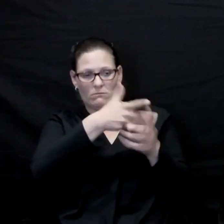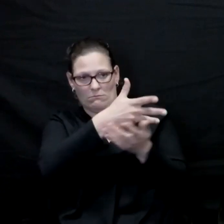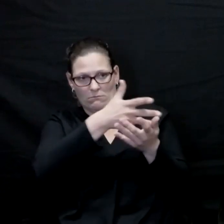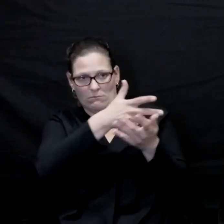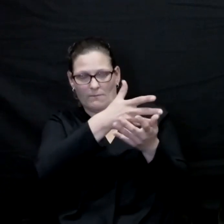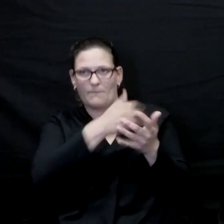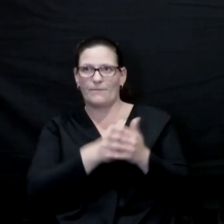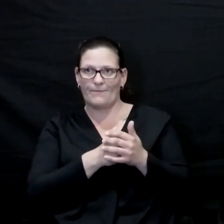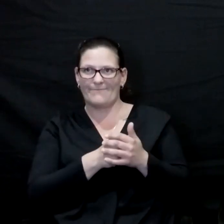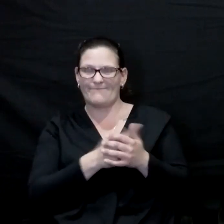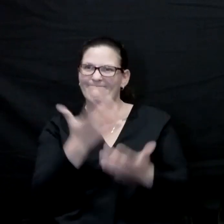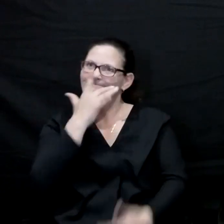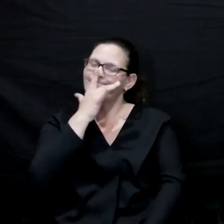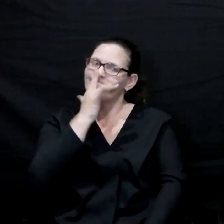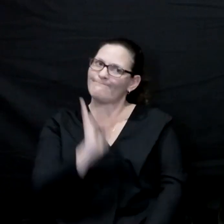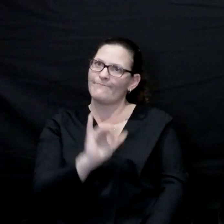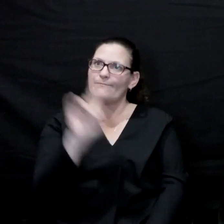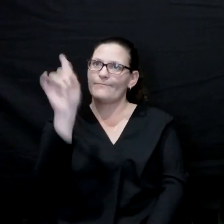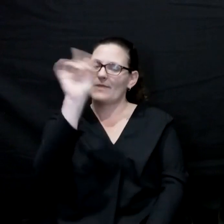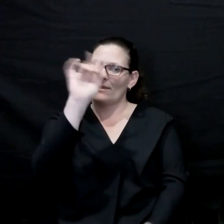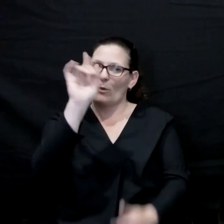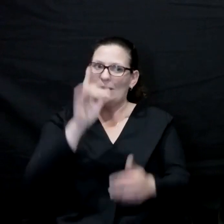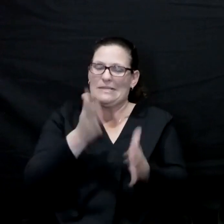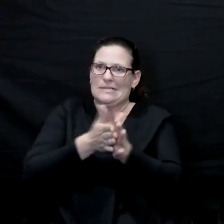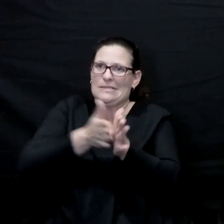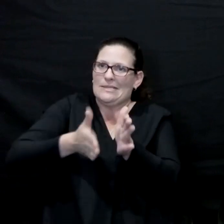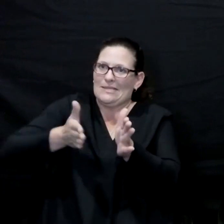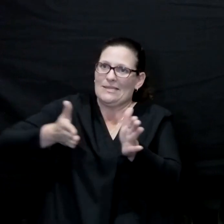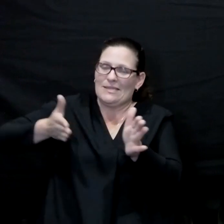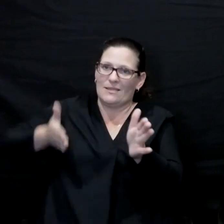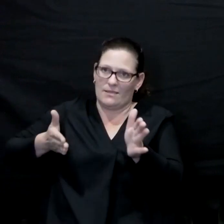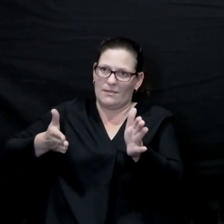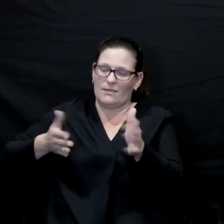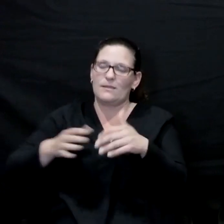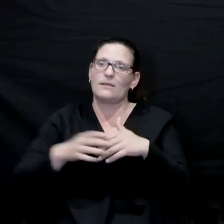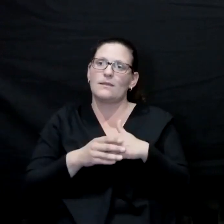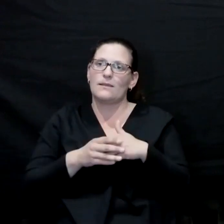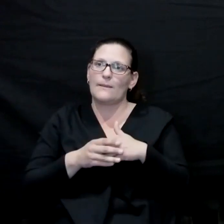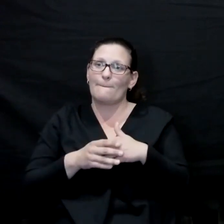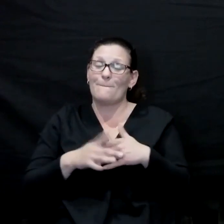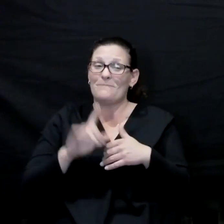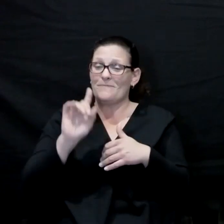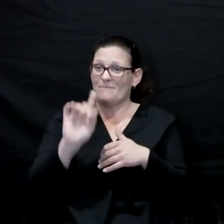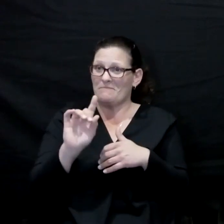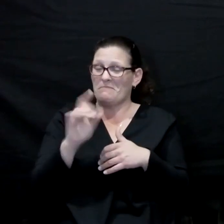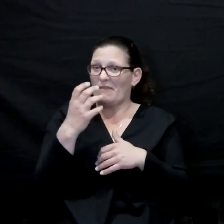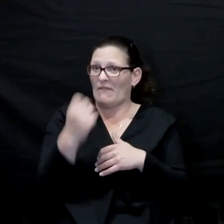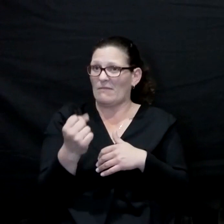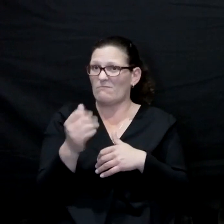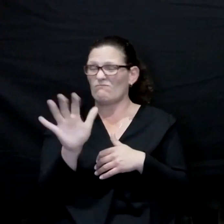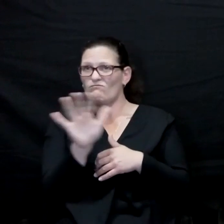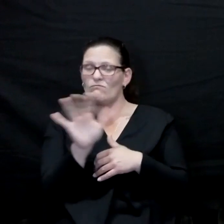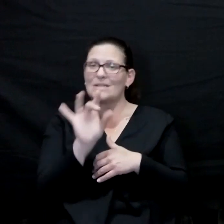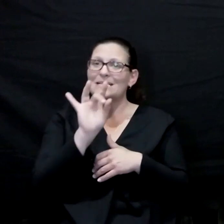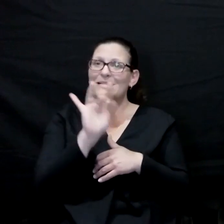unfortunately there is a backlog at the moment, but they have had in place for the last 10 or 11 months